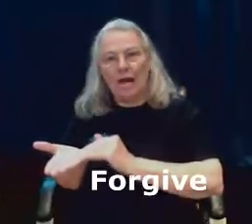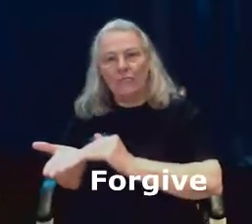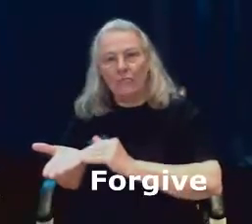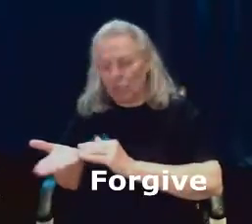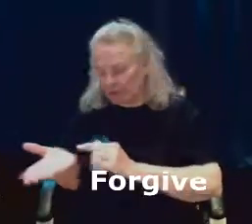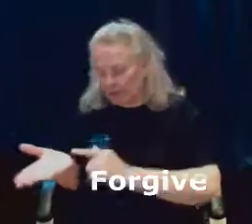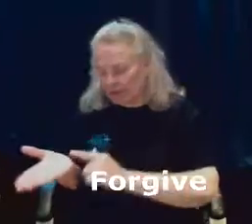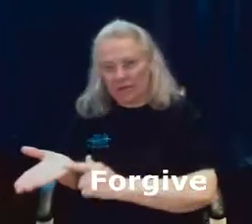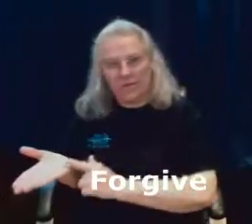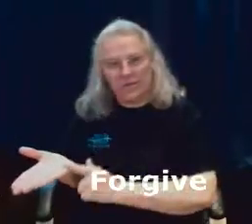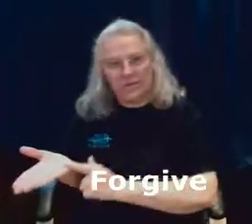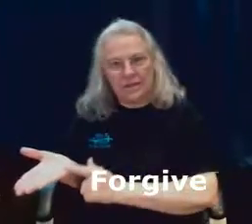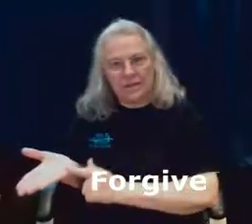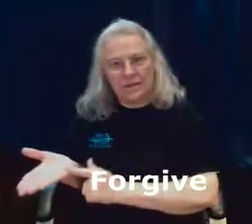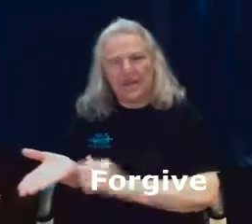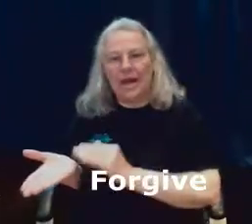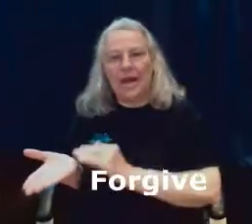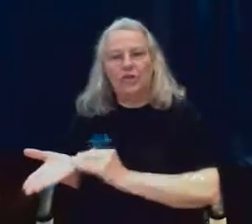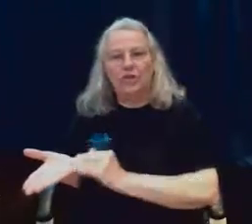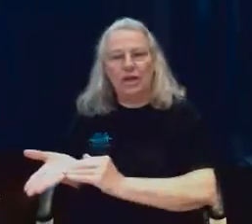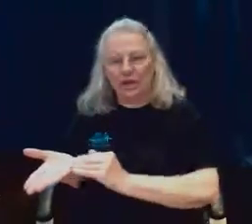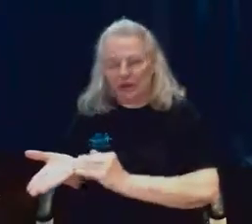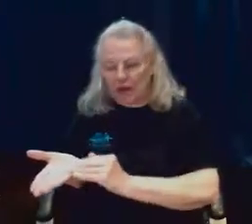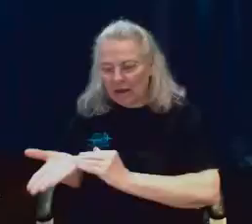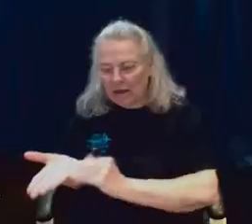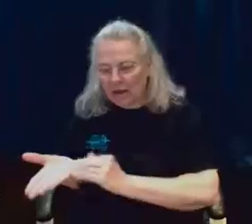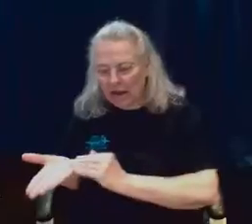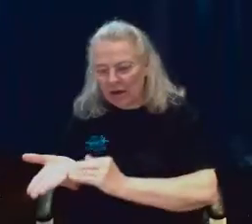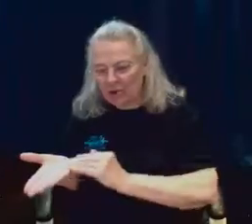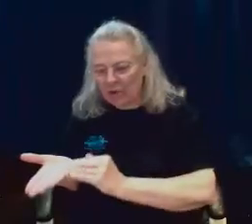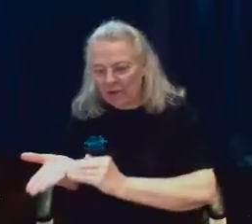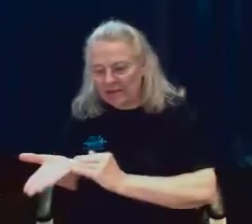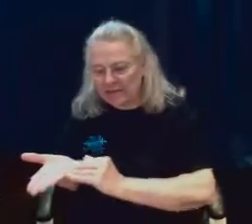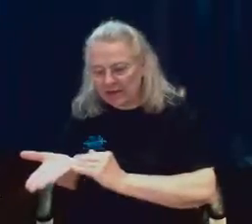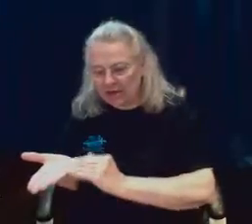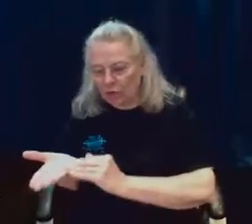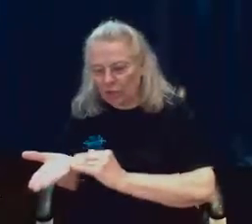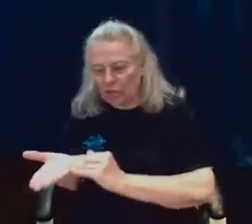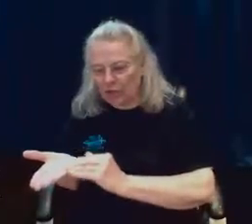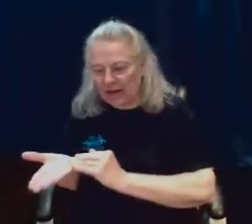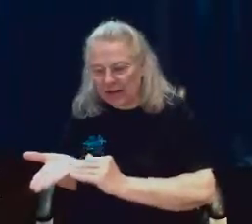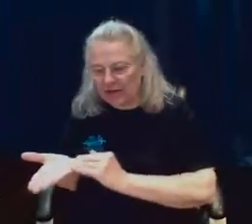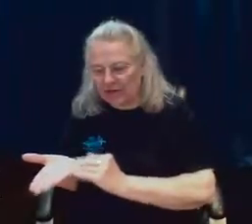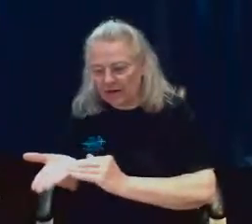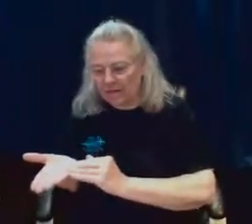and forth on just this little edge here, like you're erasing it, you're forgiving it.